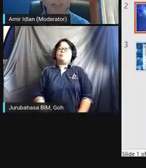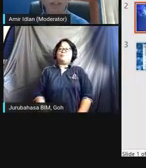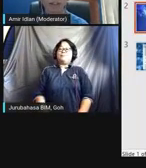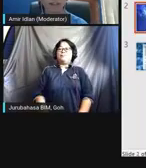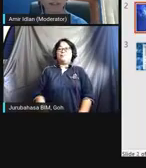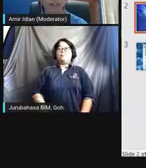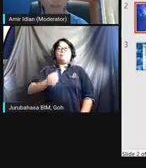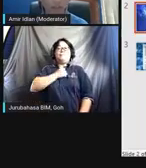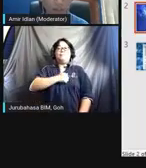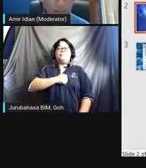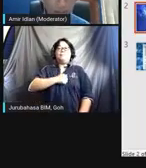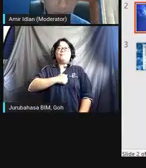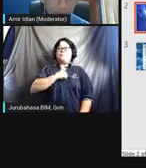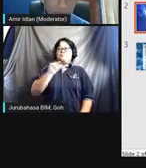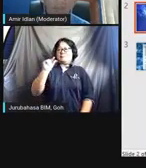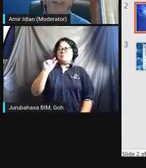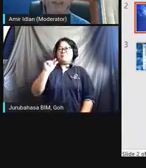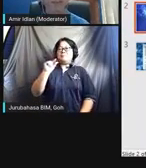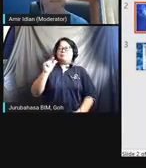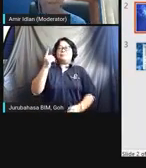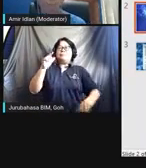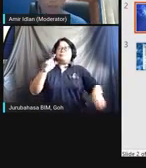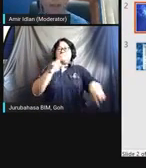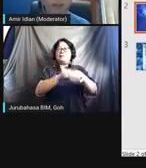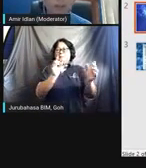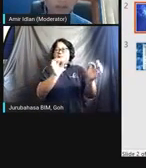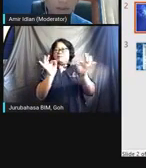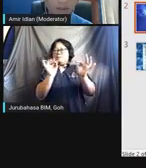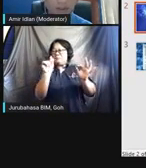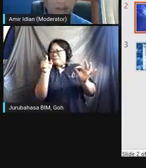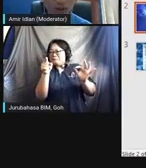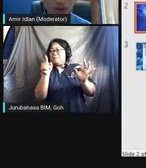Sorry, 1 second. A bit of a technical difficulty. Okay.